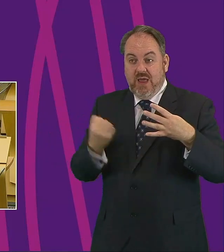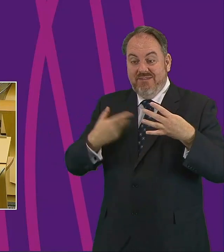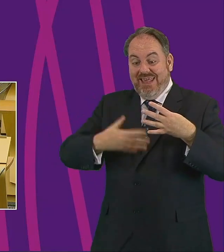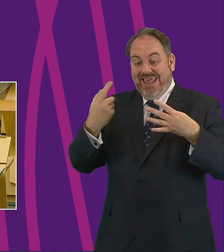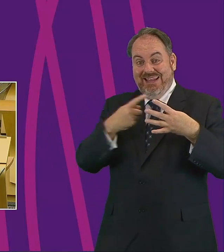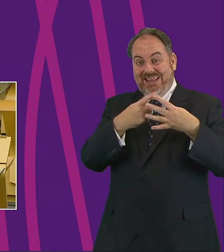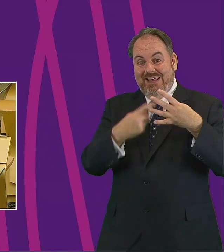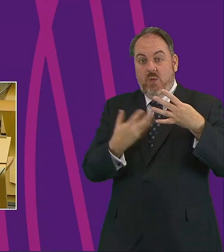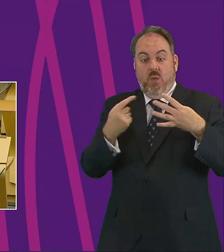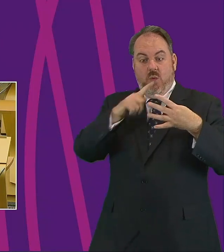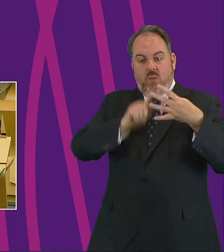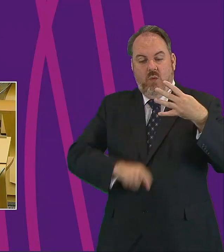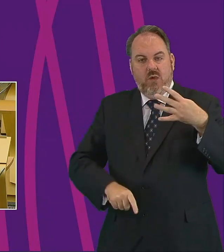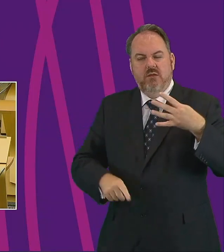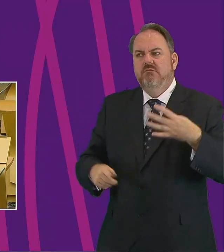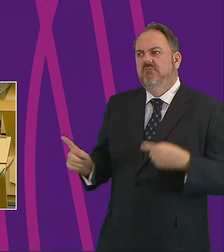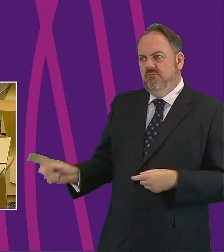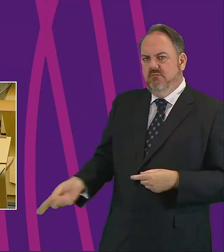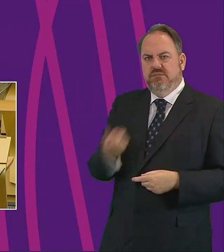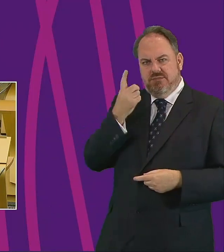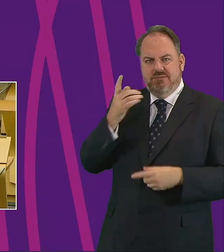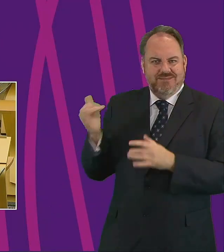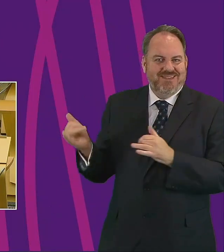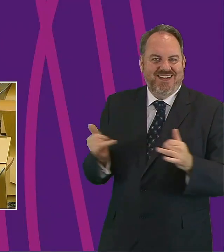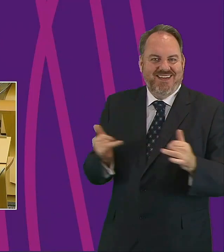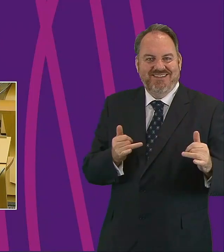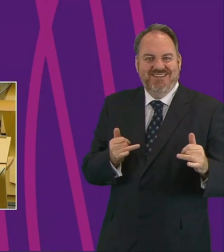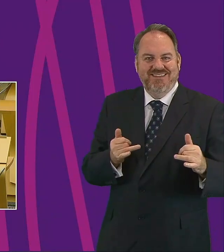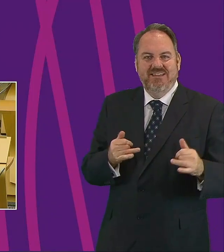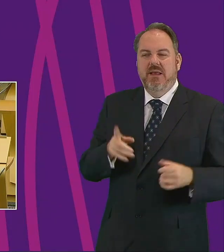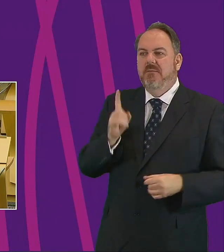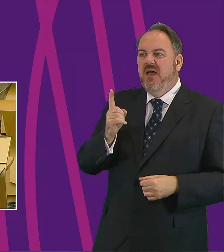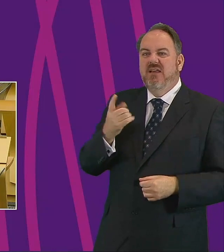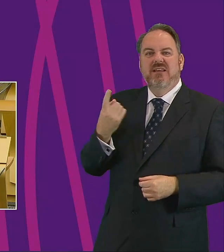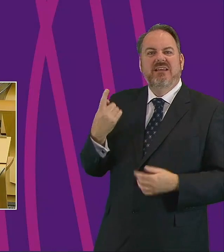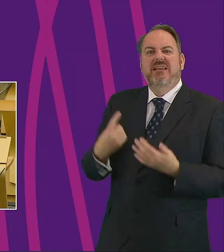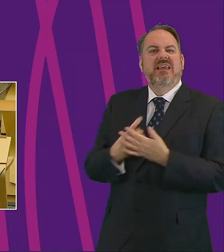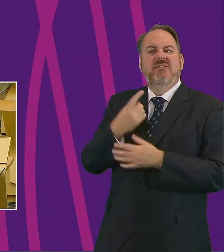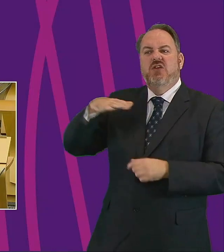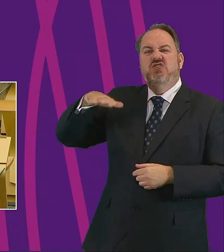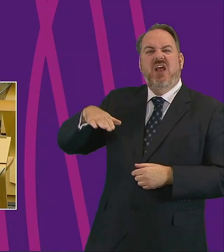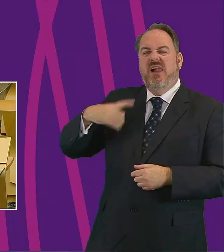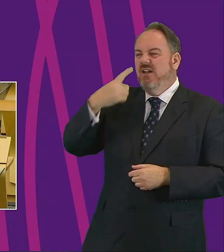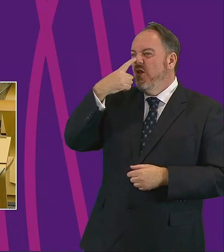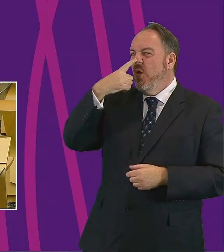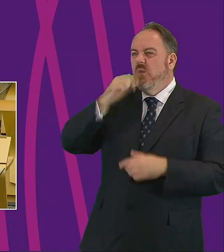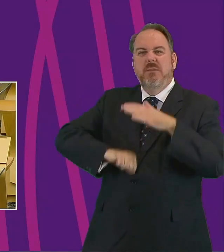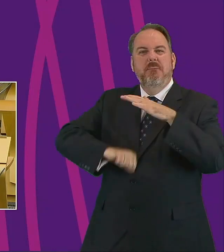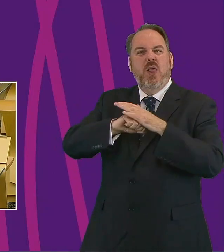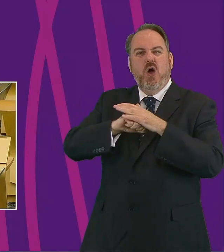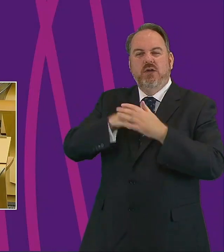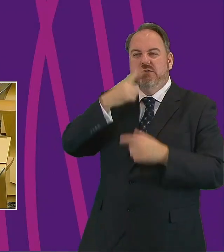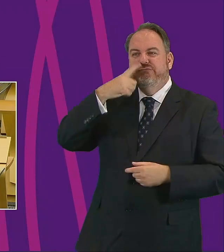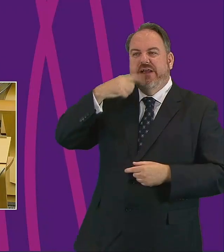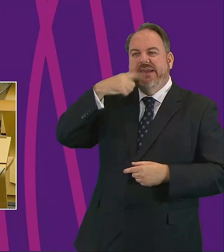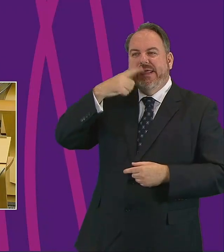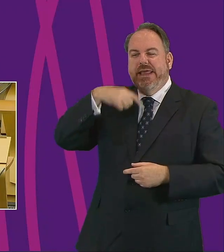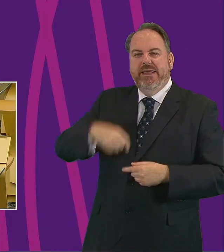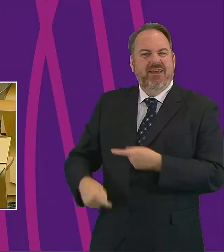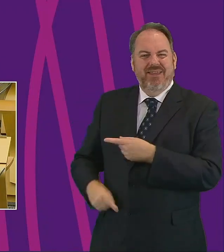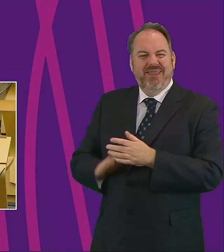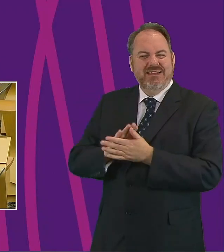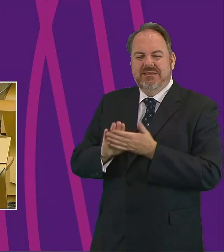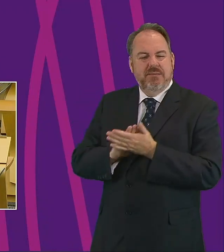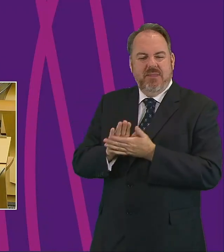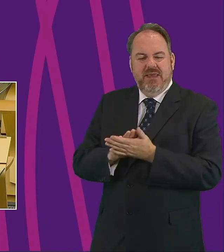any of those symptoms, but just has a blocked up nose, for example, then clearly that's not one of the symptoms, and therefore there is no requirement